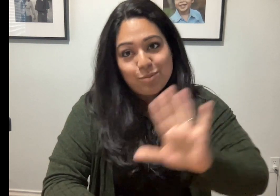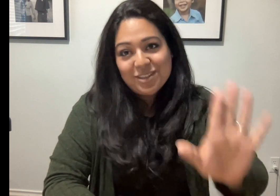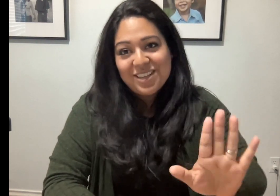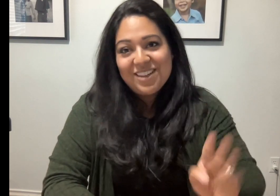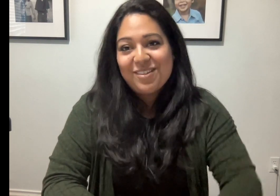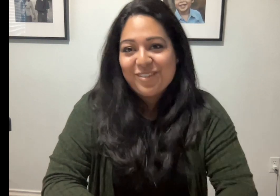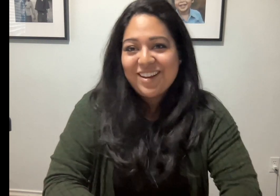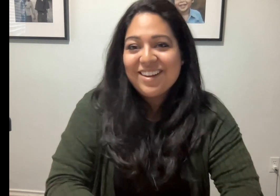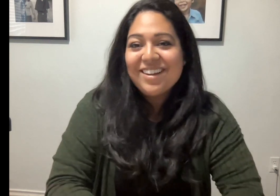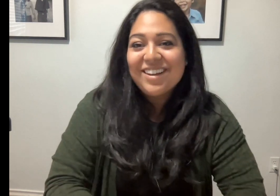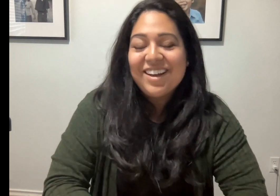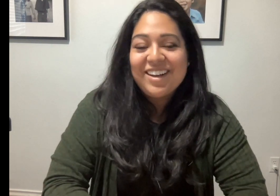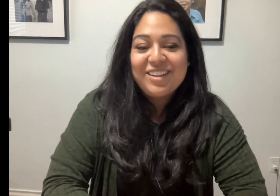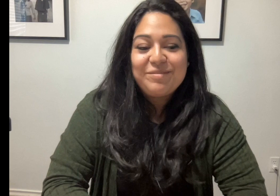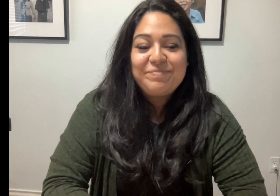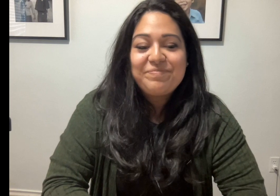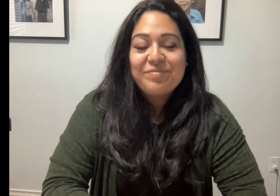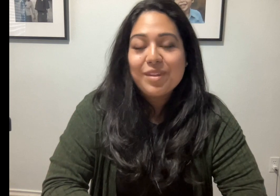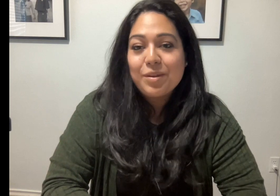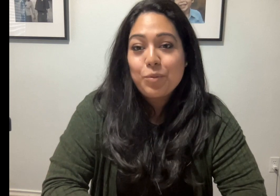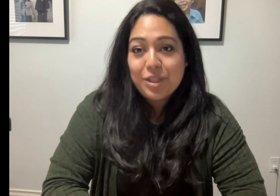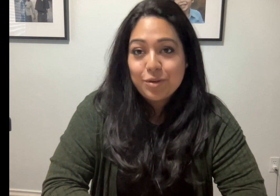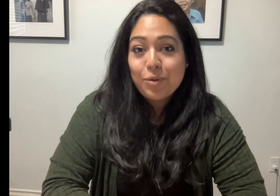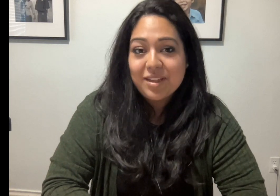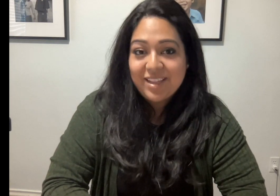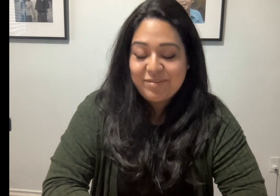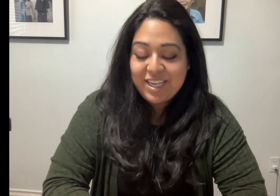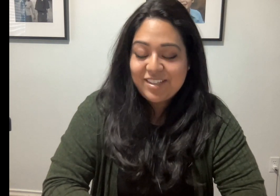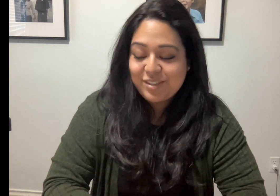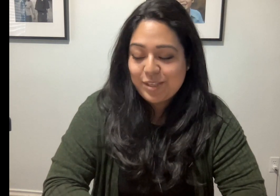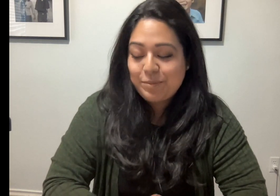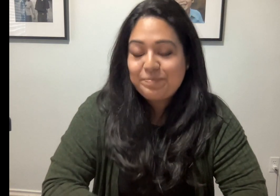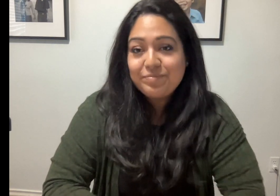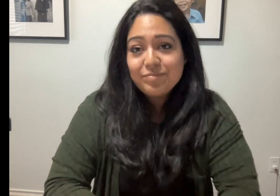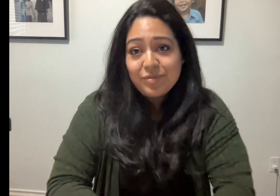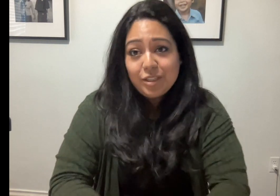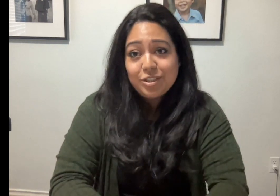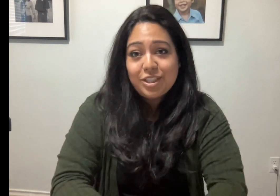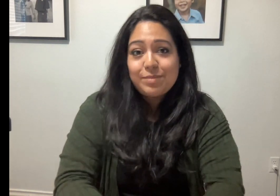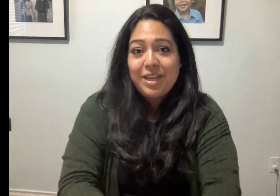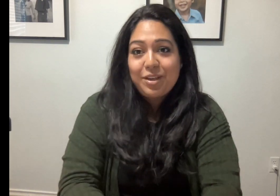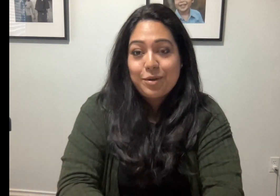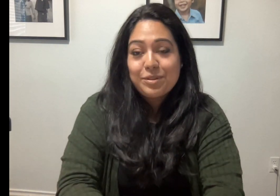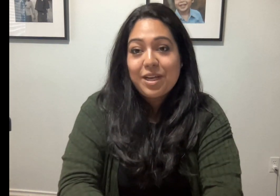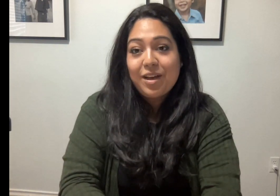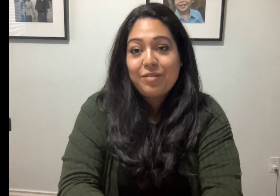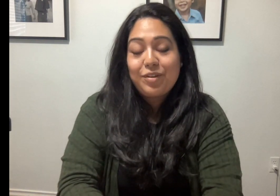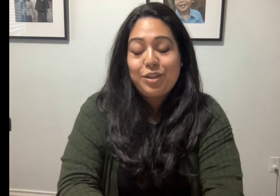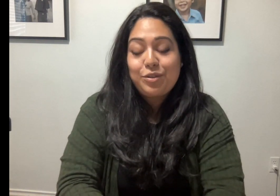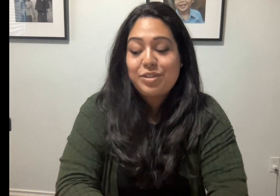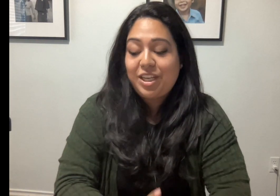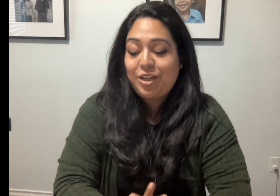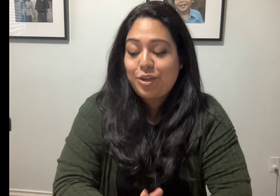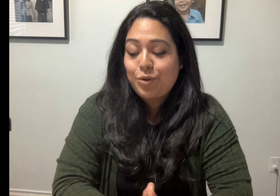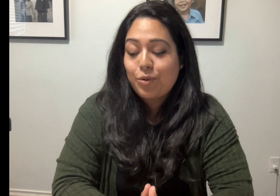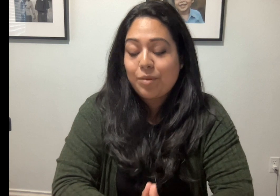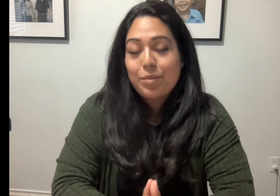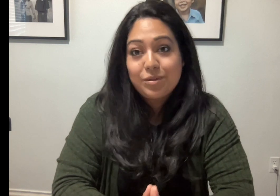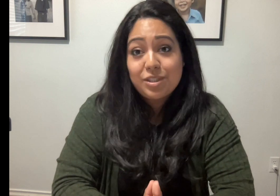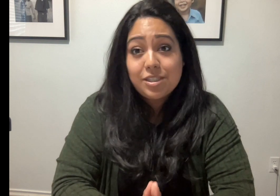person in the front with your left hand. So just make note of using your most